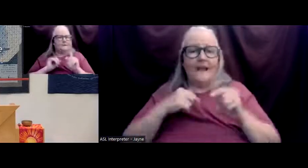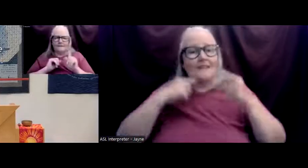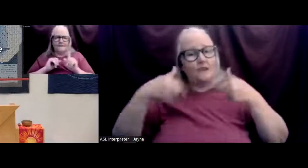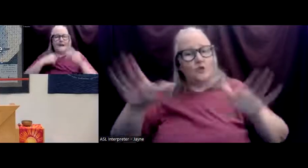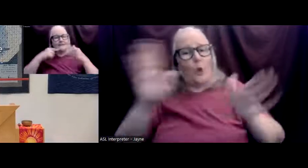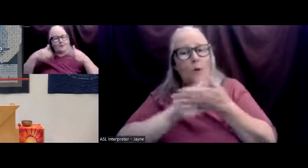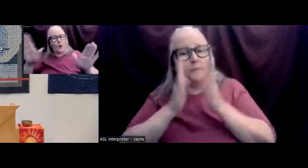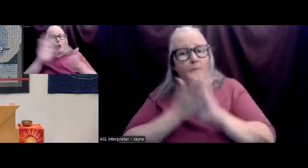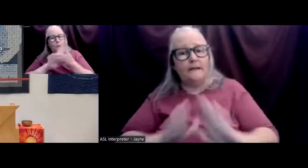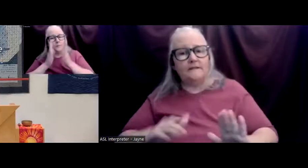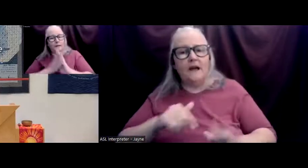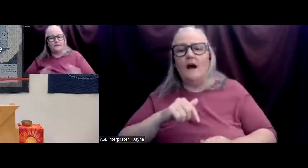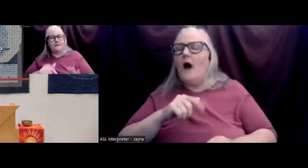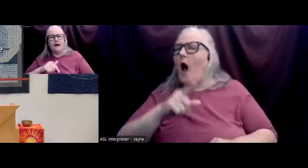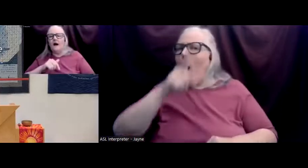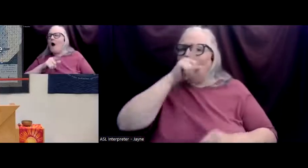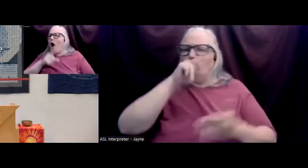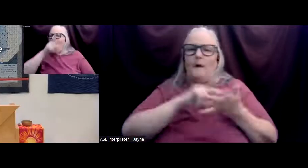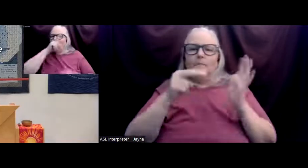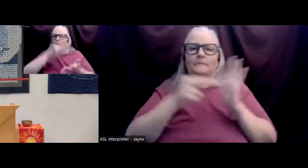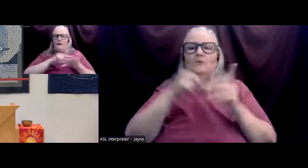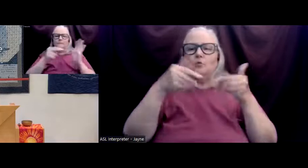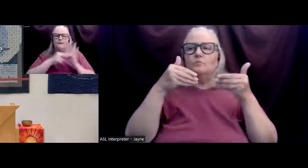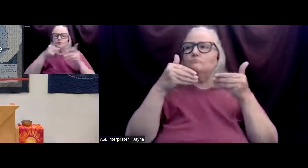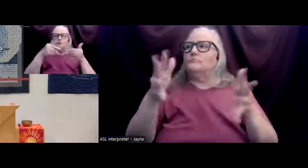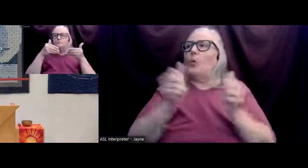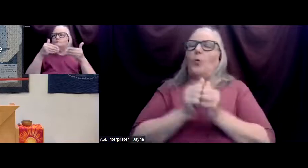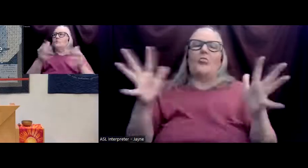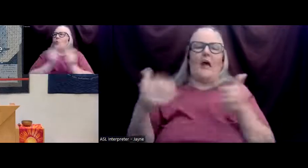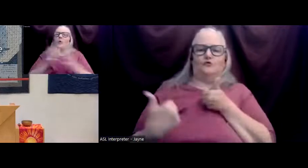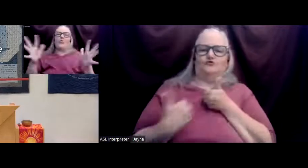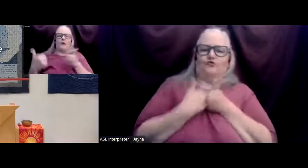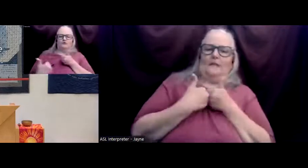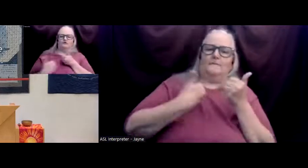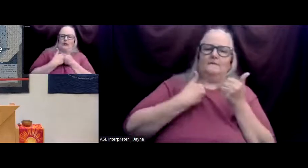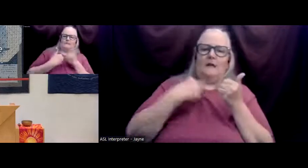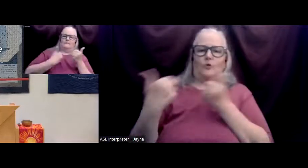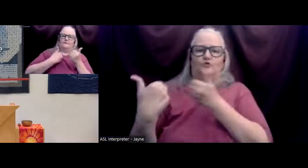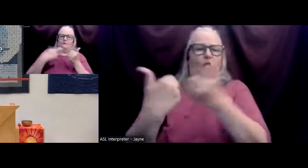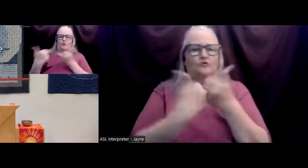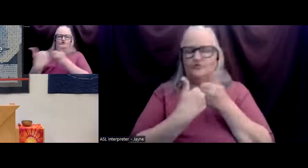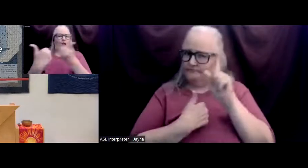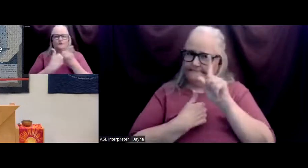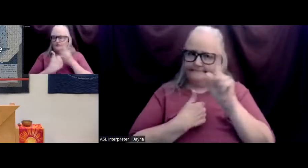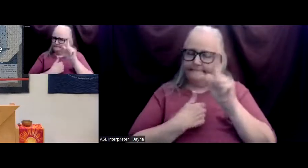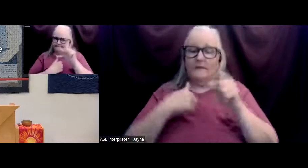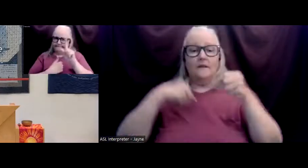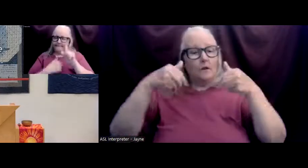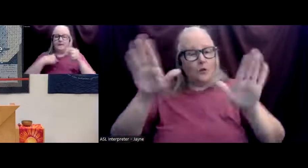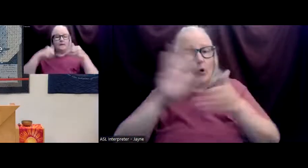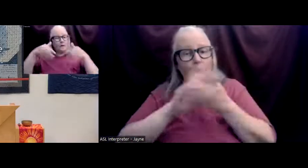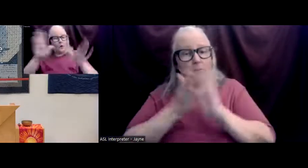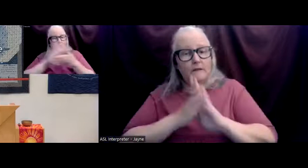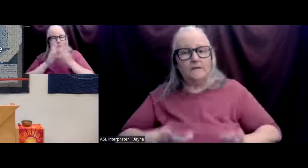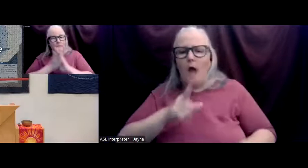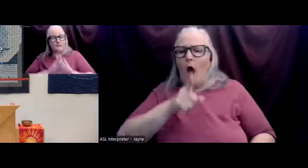in peace, I don't mean go without challenging yourself or others. When I say go in peace, I don't